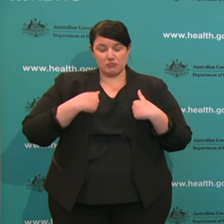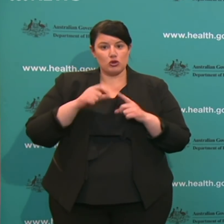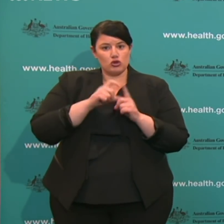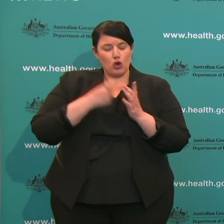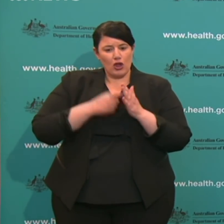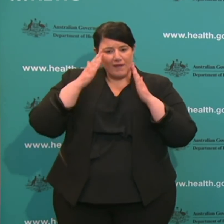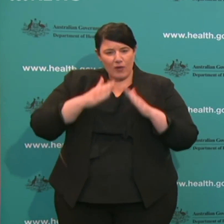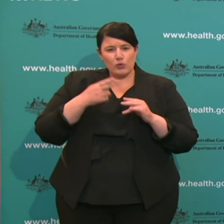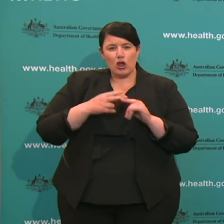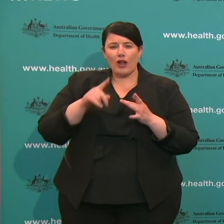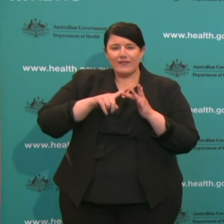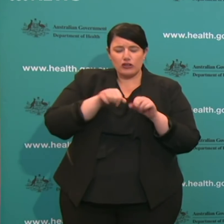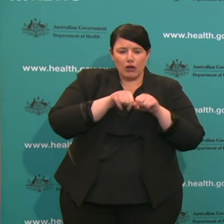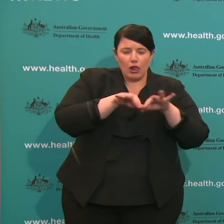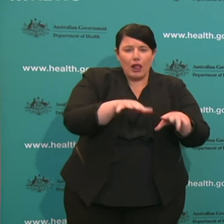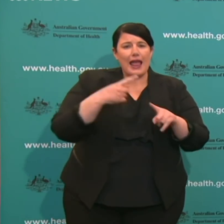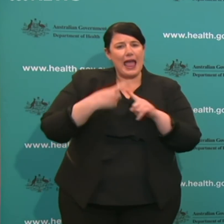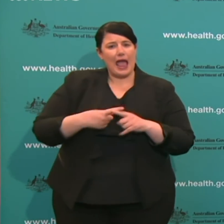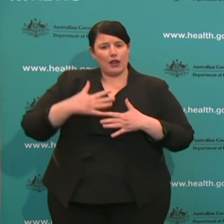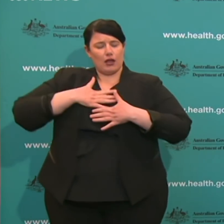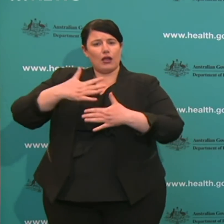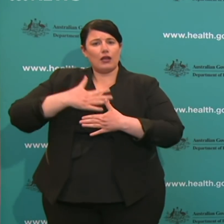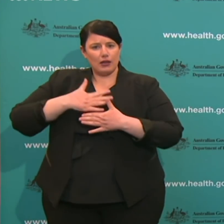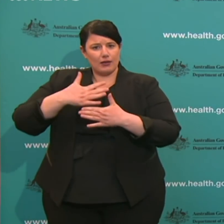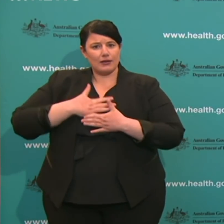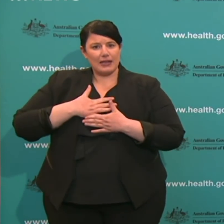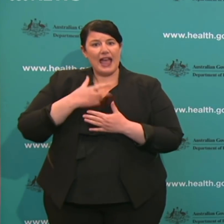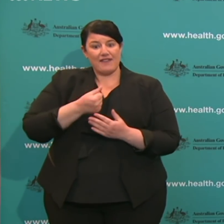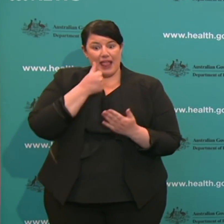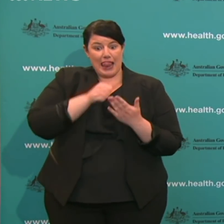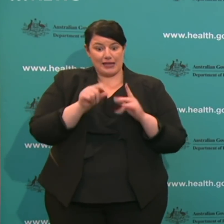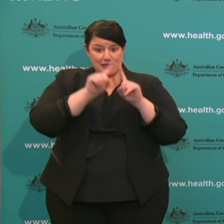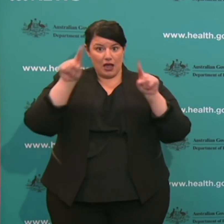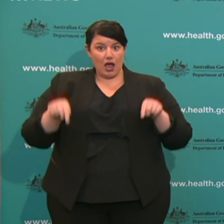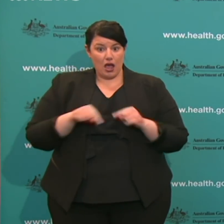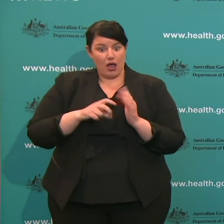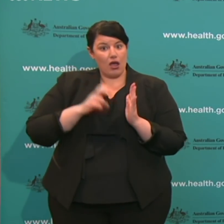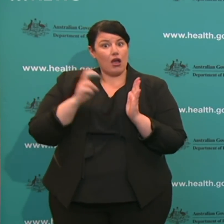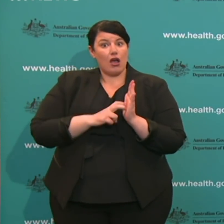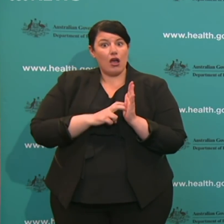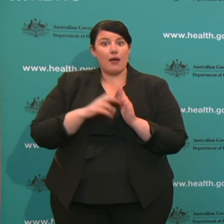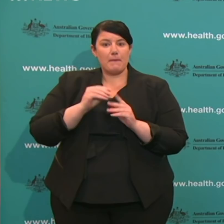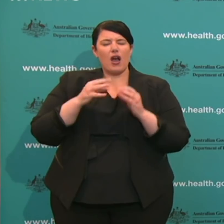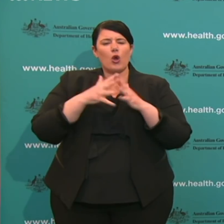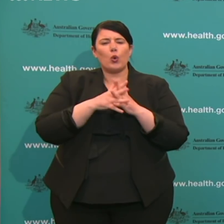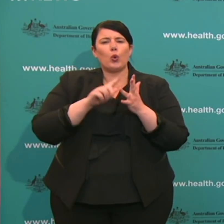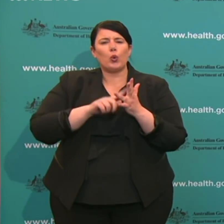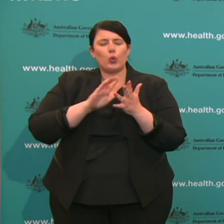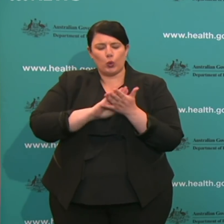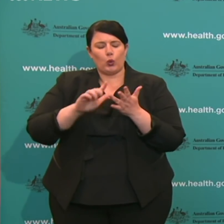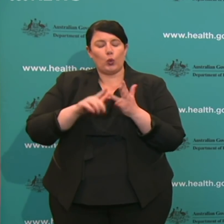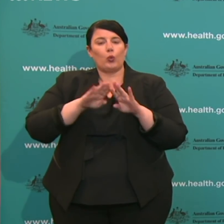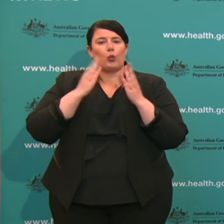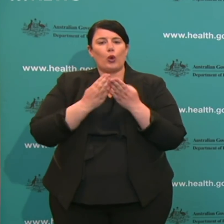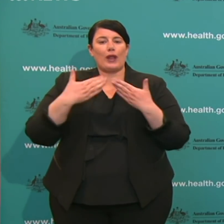physician on the letter that was signed by over 200 scientists to the World Health Organization